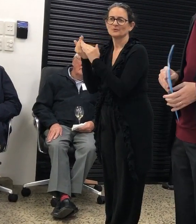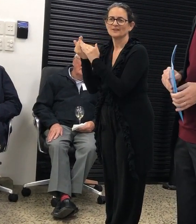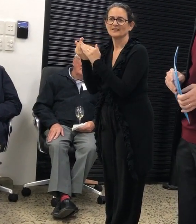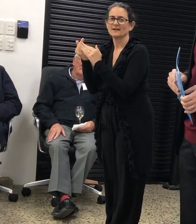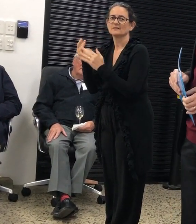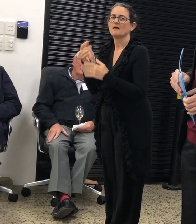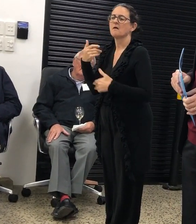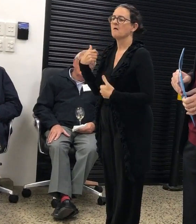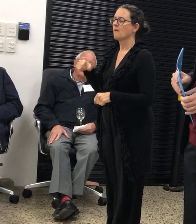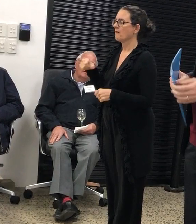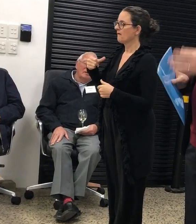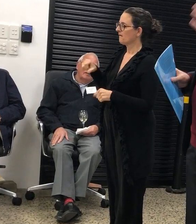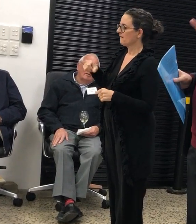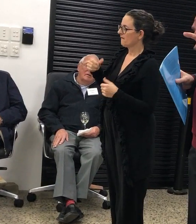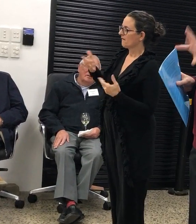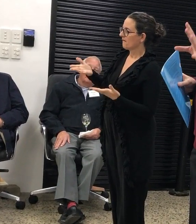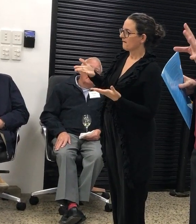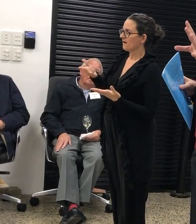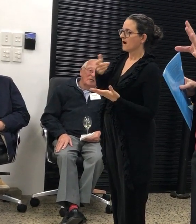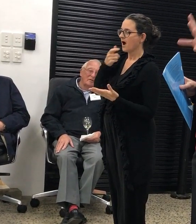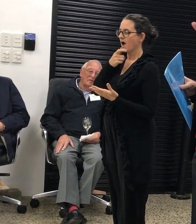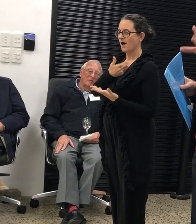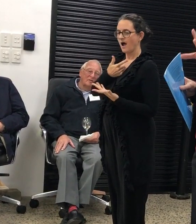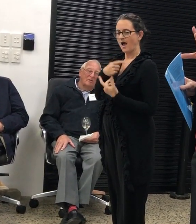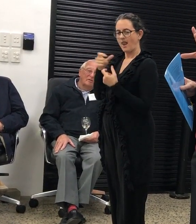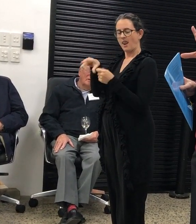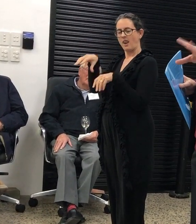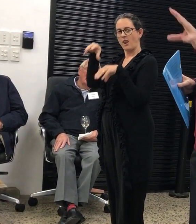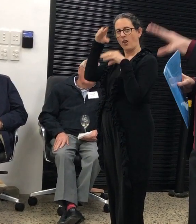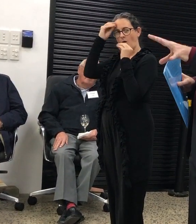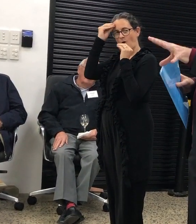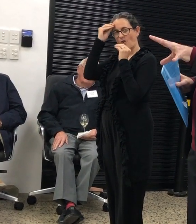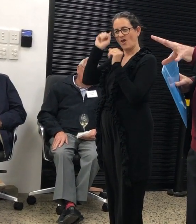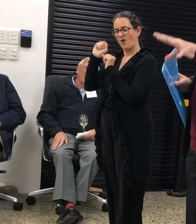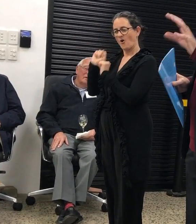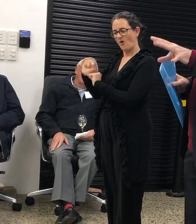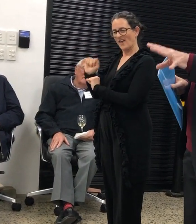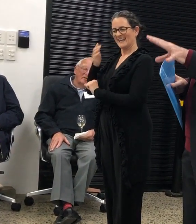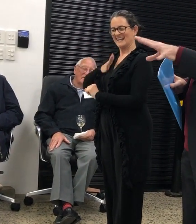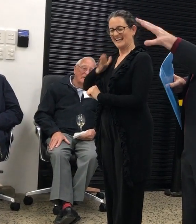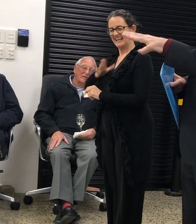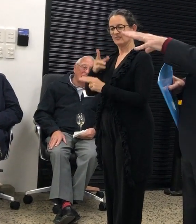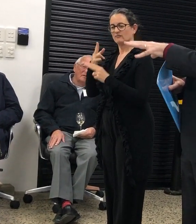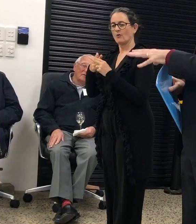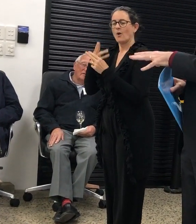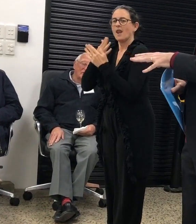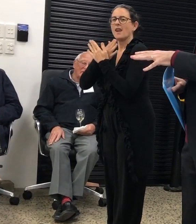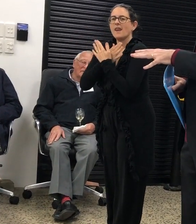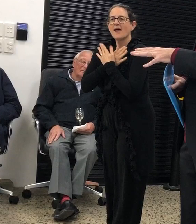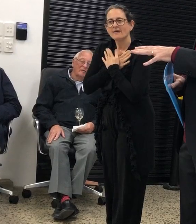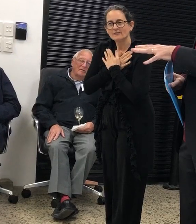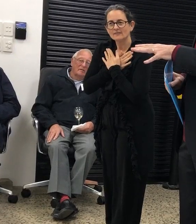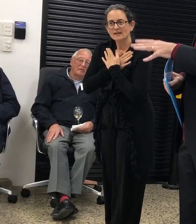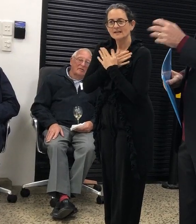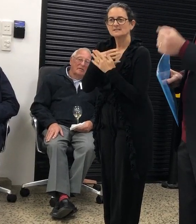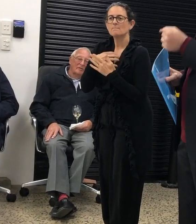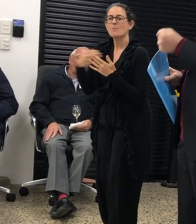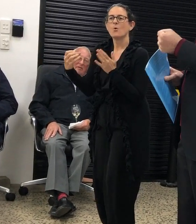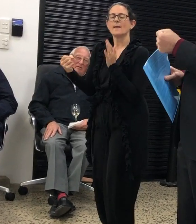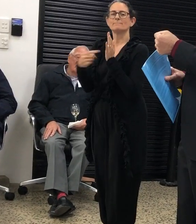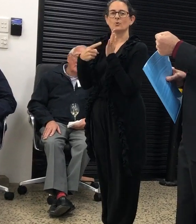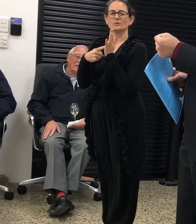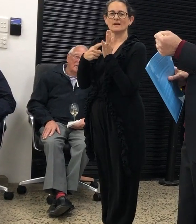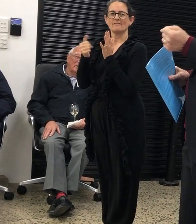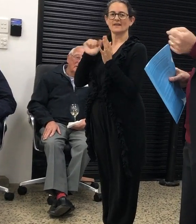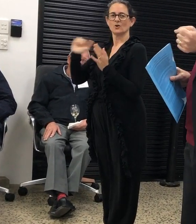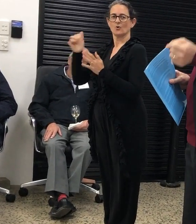very important lesson, that Kan Lun's need for love far exceeds her need to hear. And that's something I've